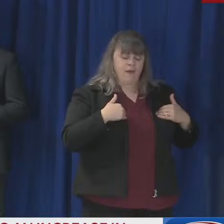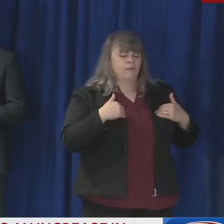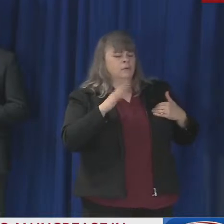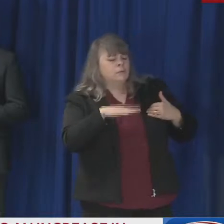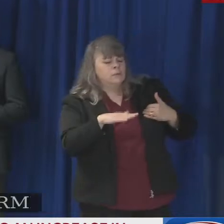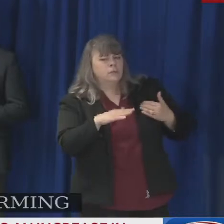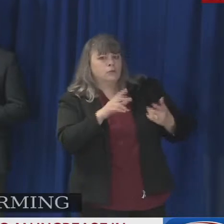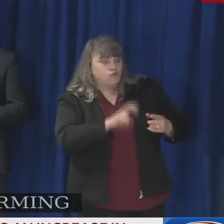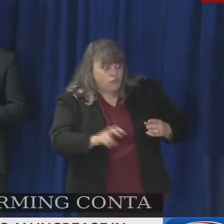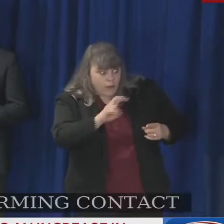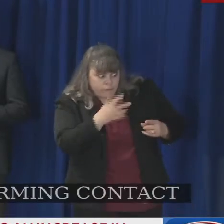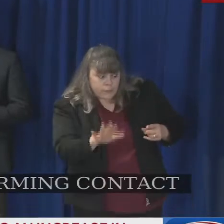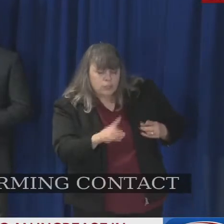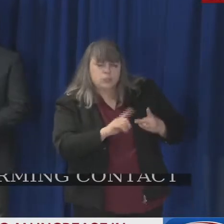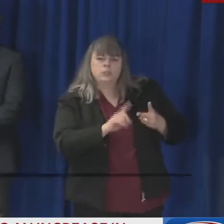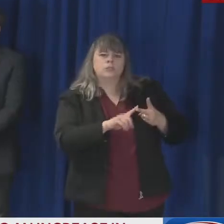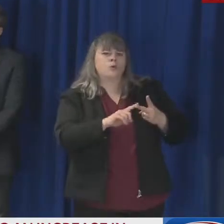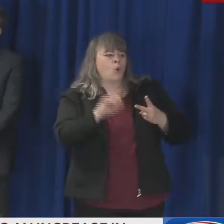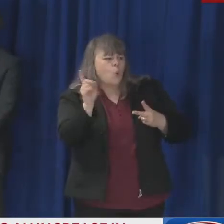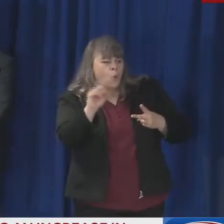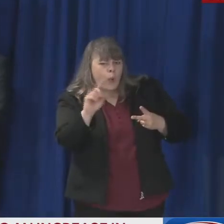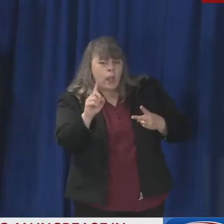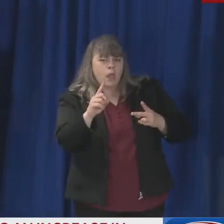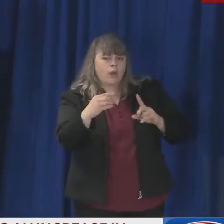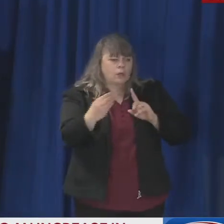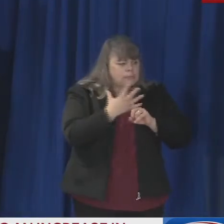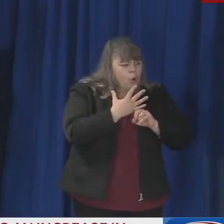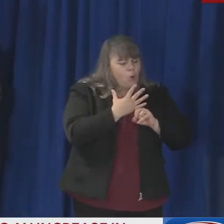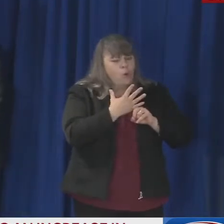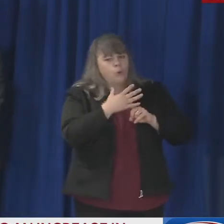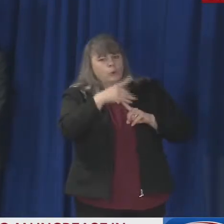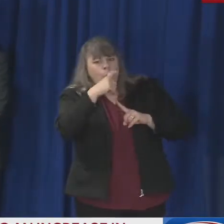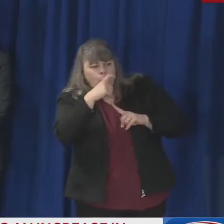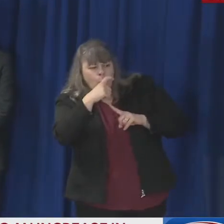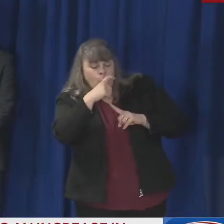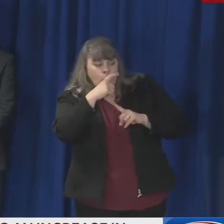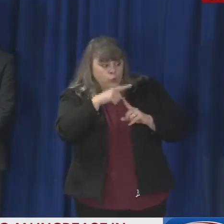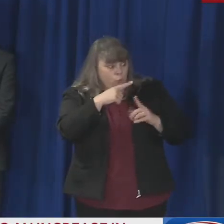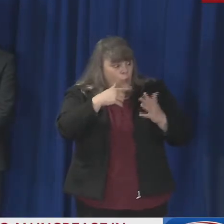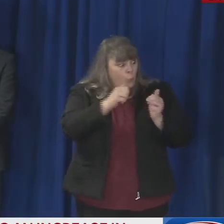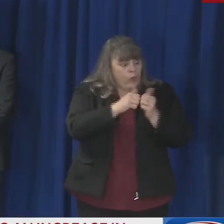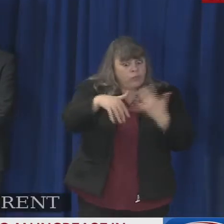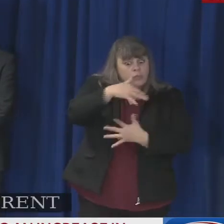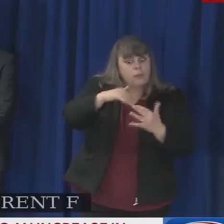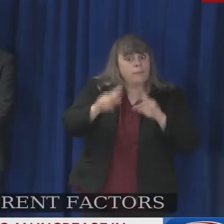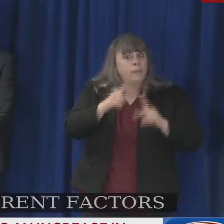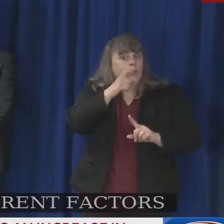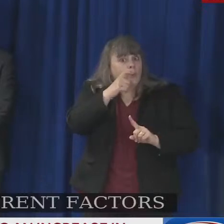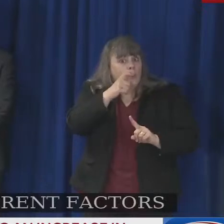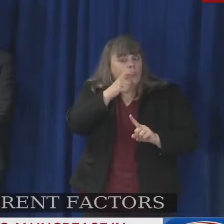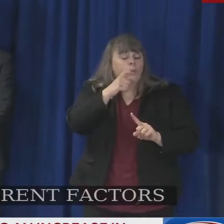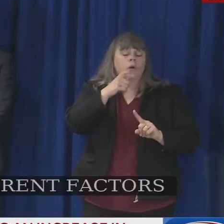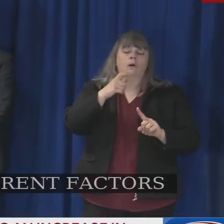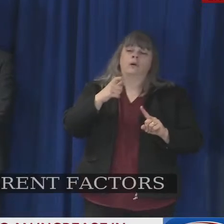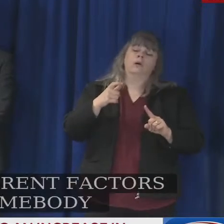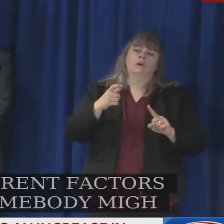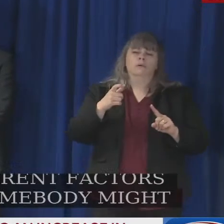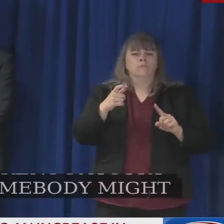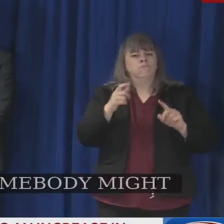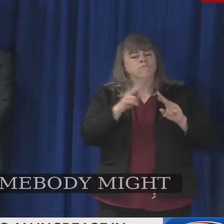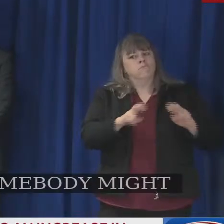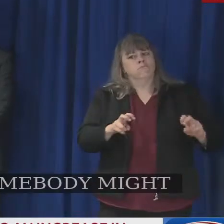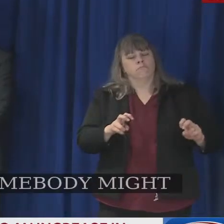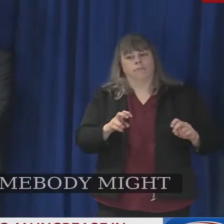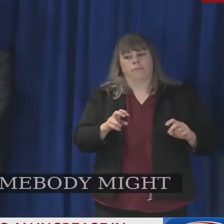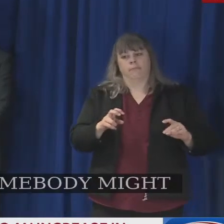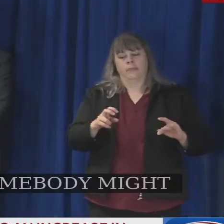factors: travel, where somebody might have been exposed, who they might have gone on to expose. In turn,